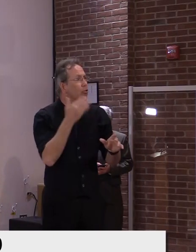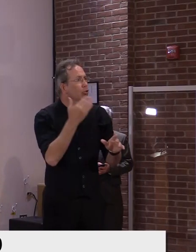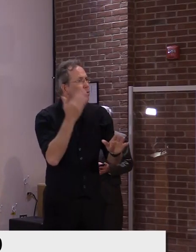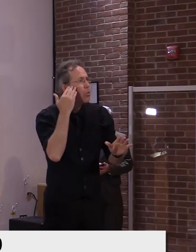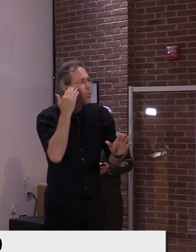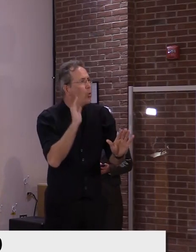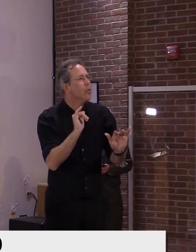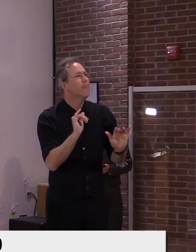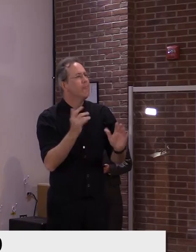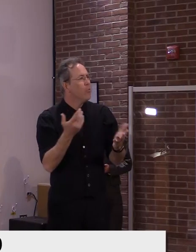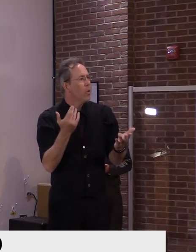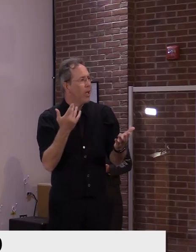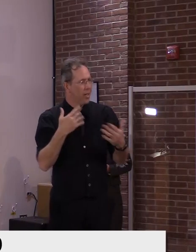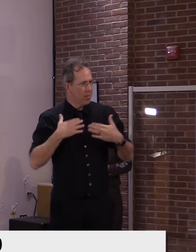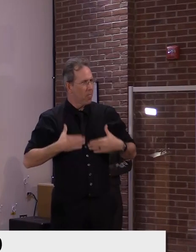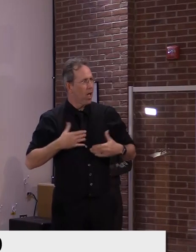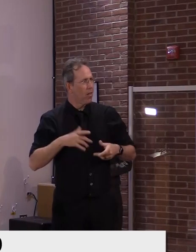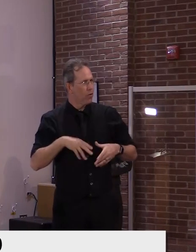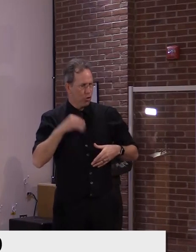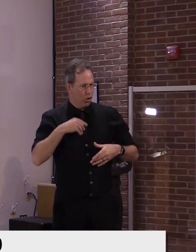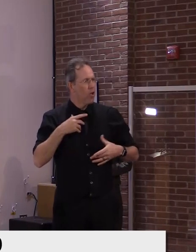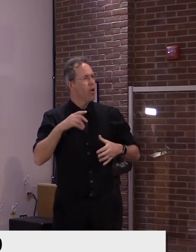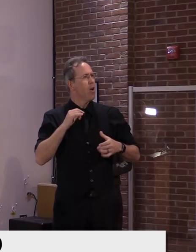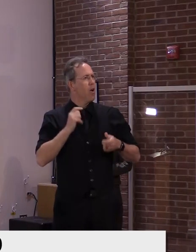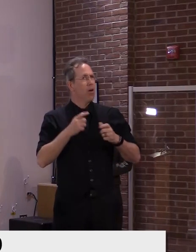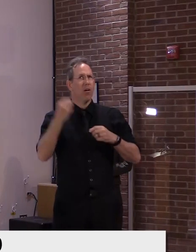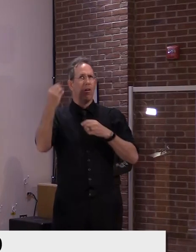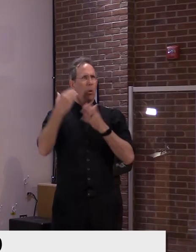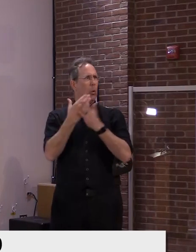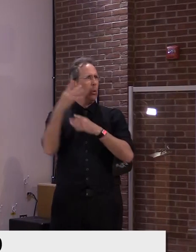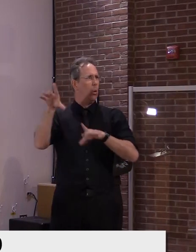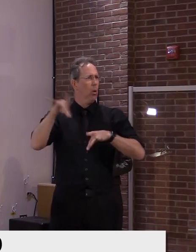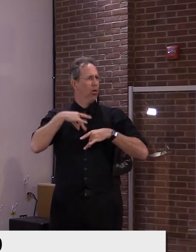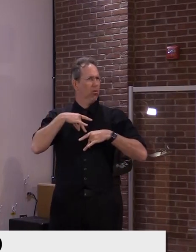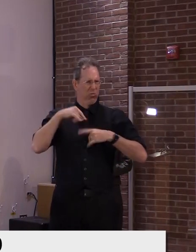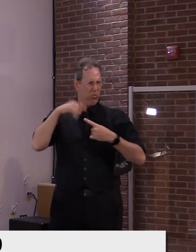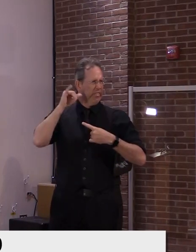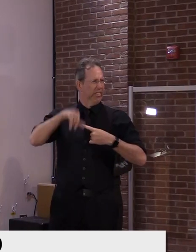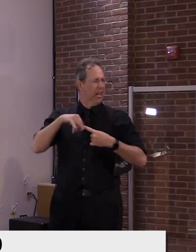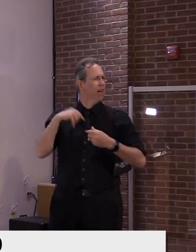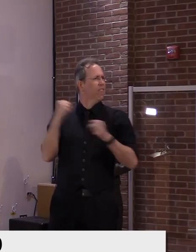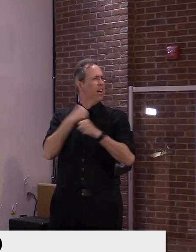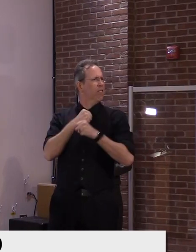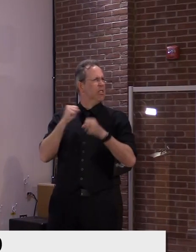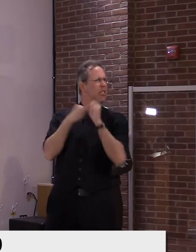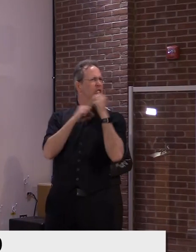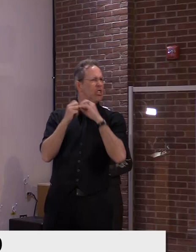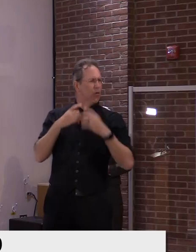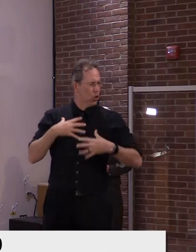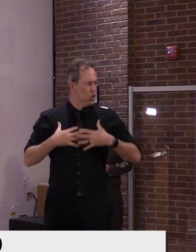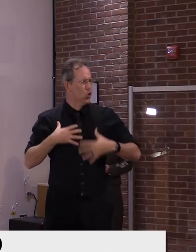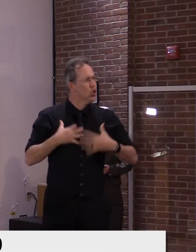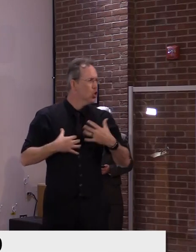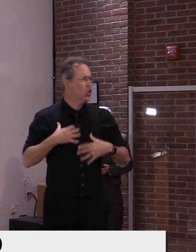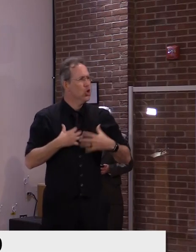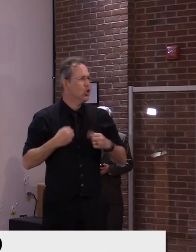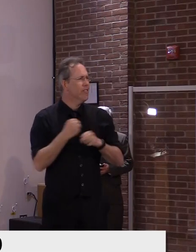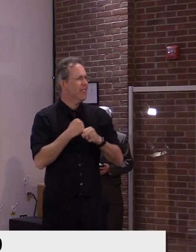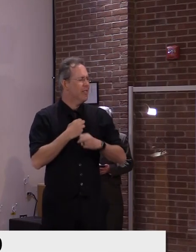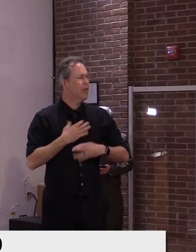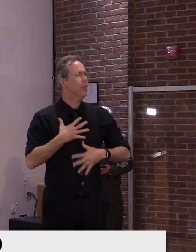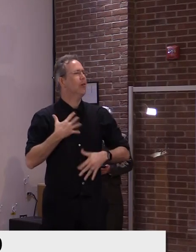their body's immune machinery is working and they're going to get a good immune response to the vaccine.